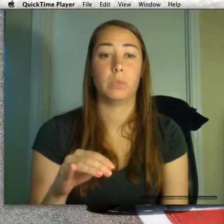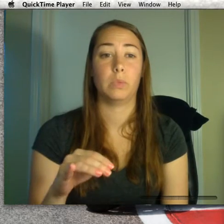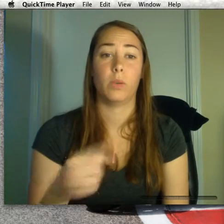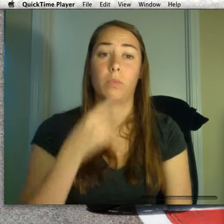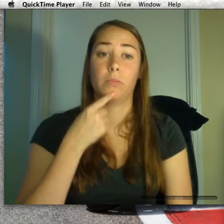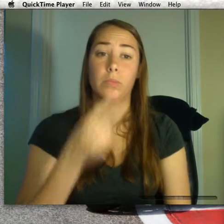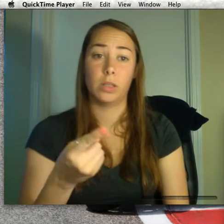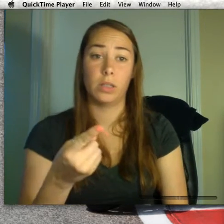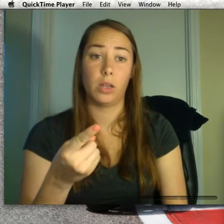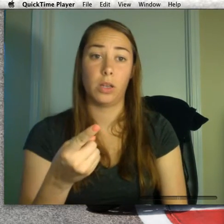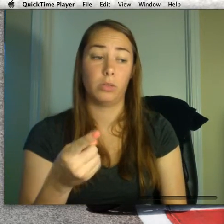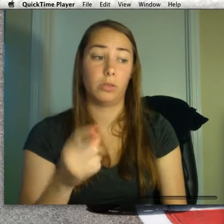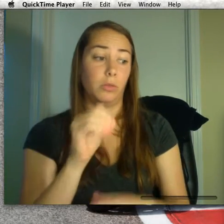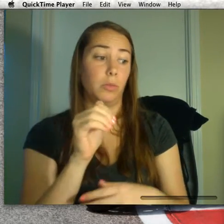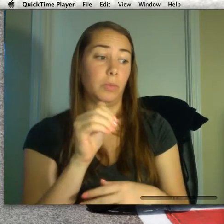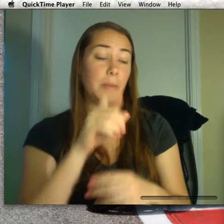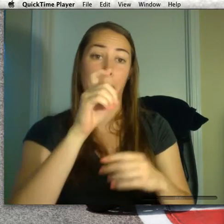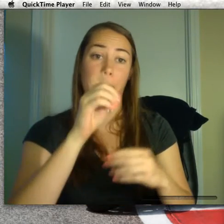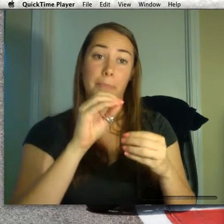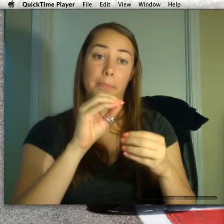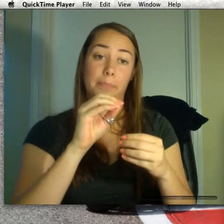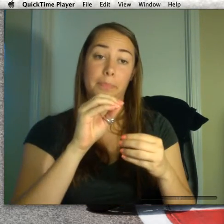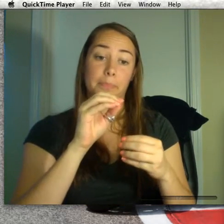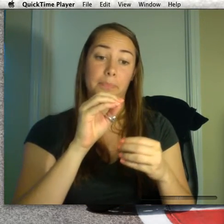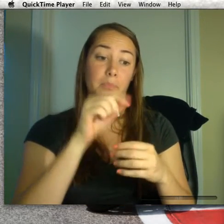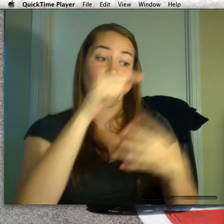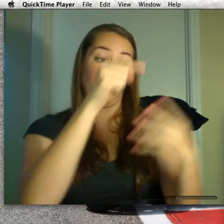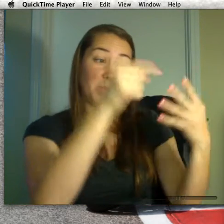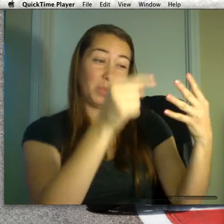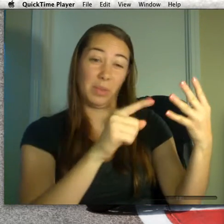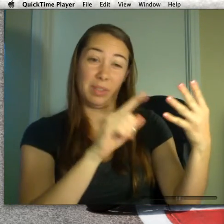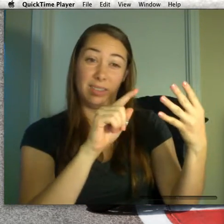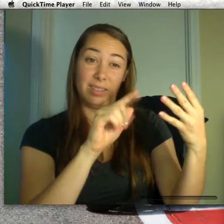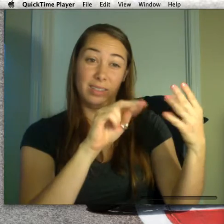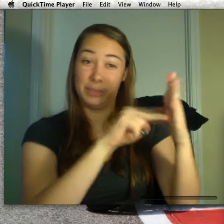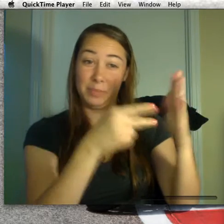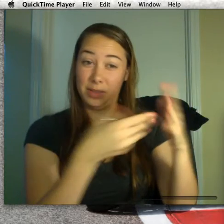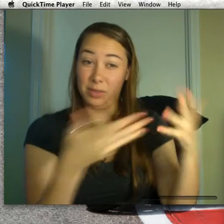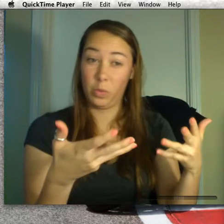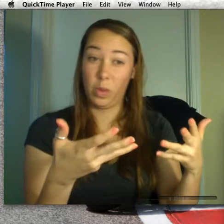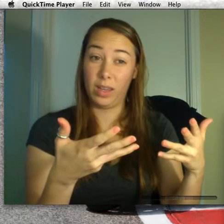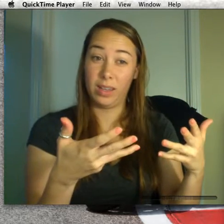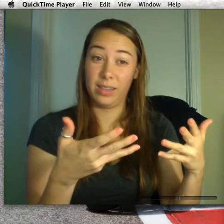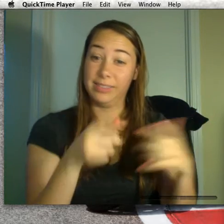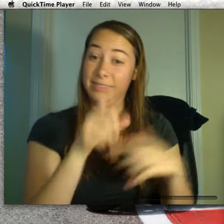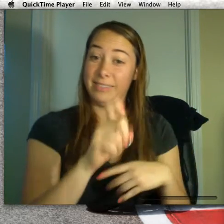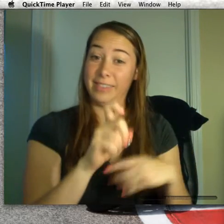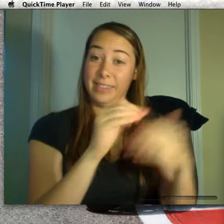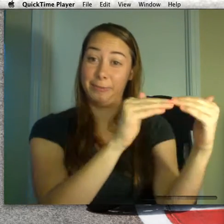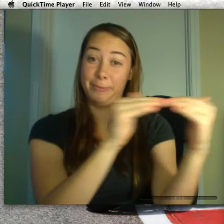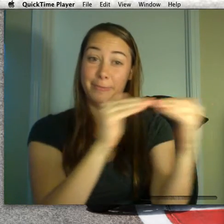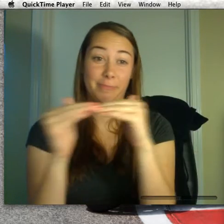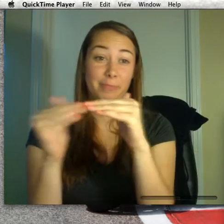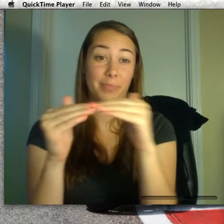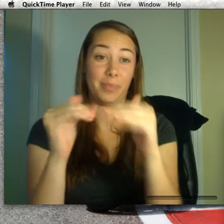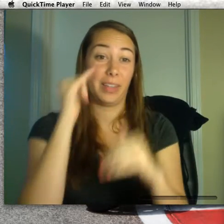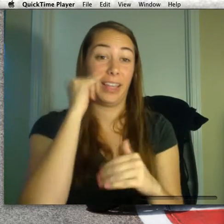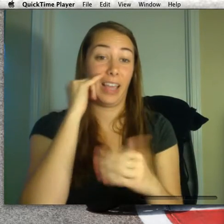have a rally in the city. Just saying to Boeing and other corporations, be fair, be